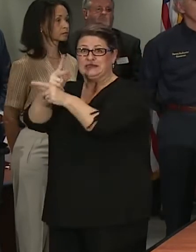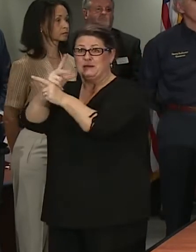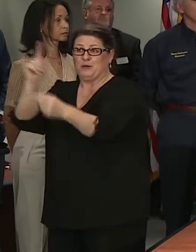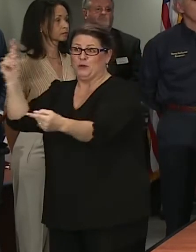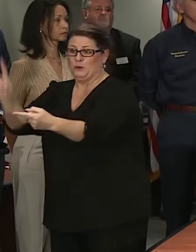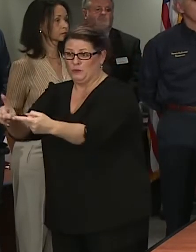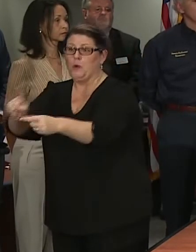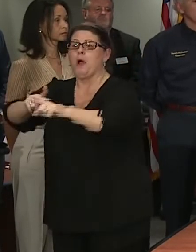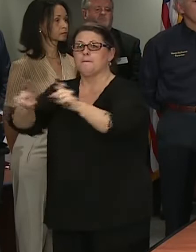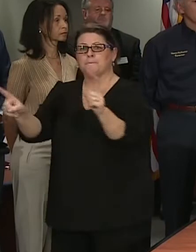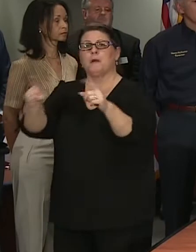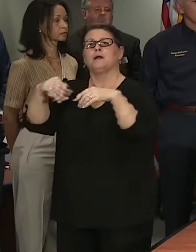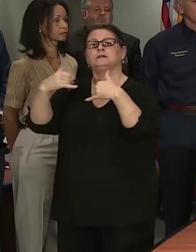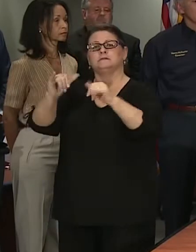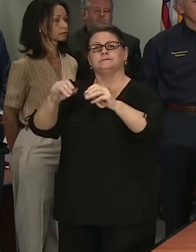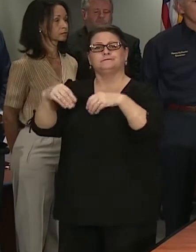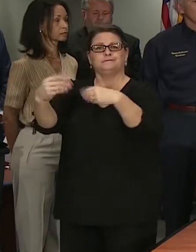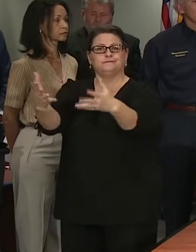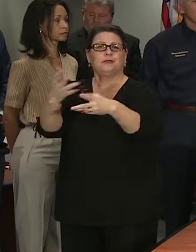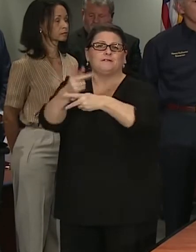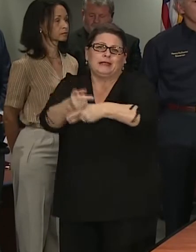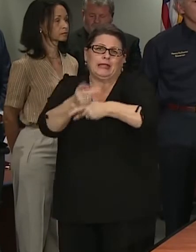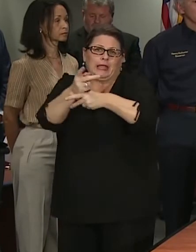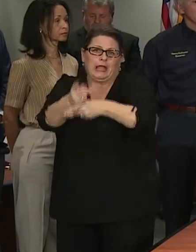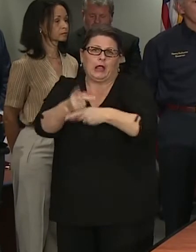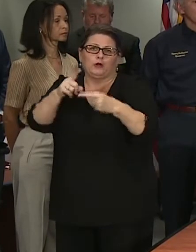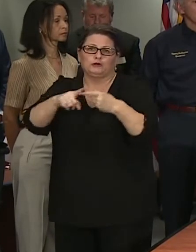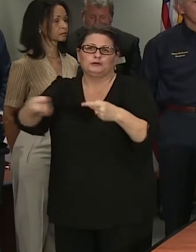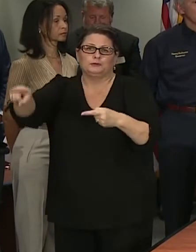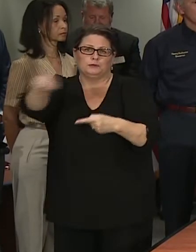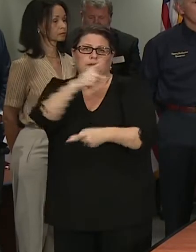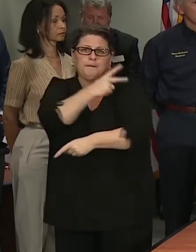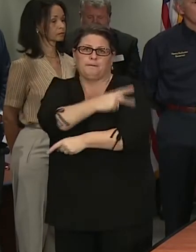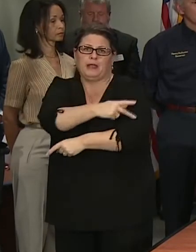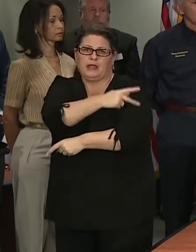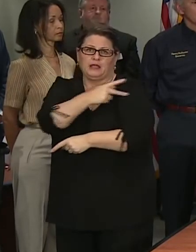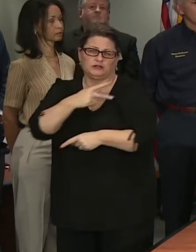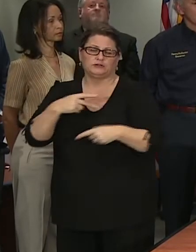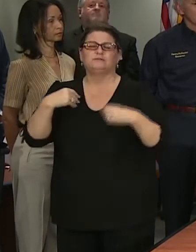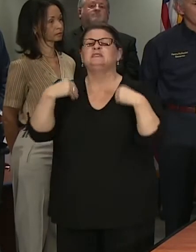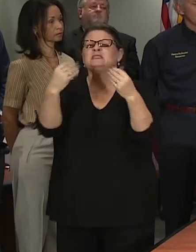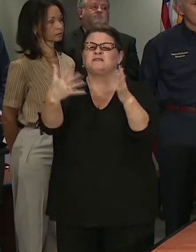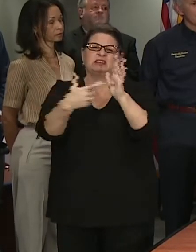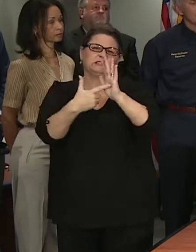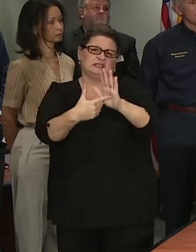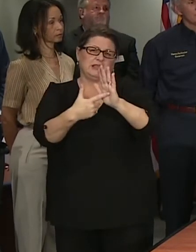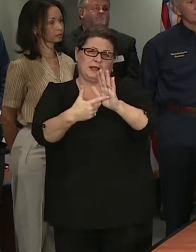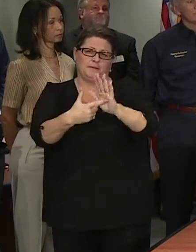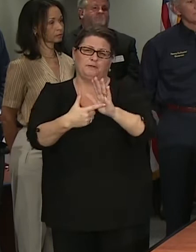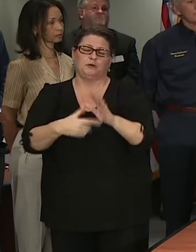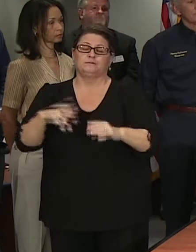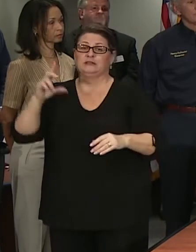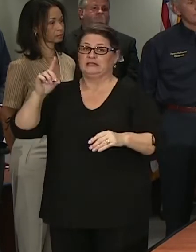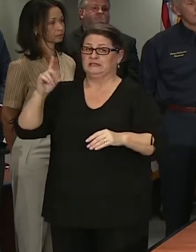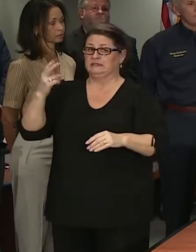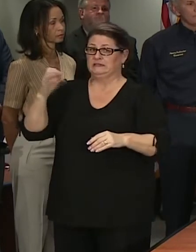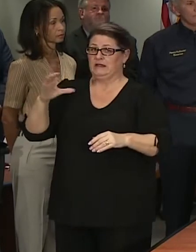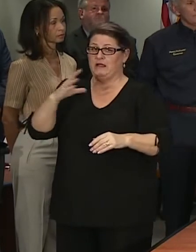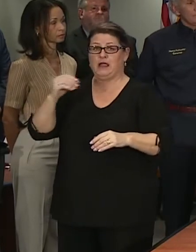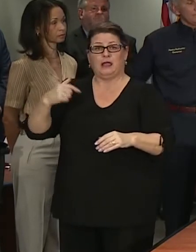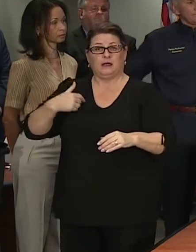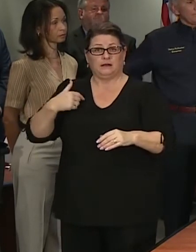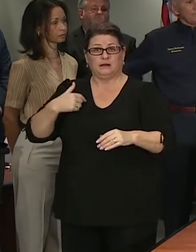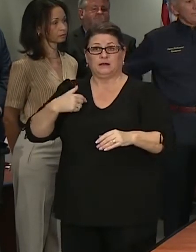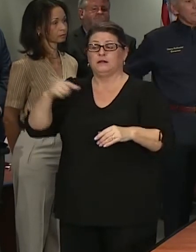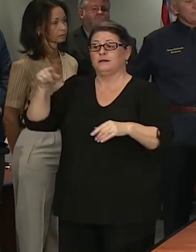provided with appropriate care and benefit from those flexibilities. So for example, in conjunction with DHEC, the agency